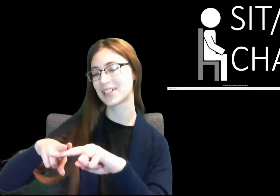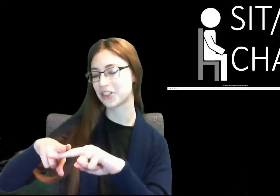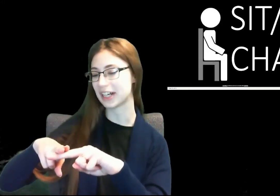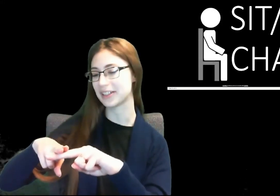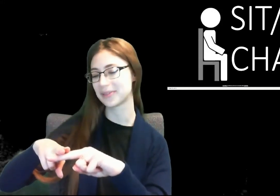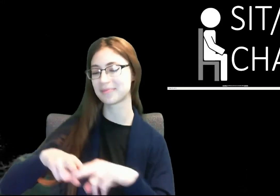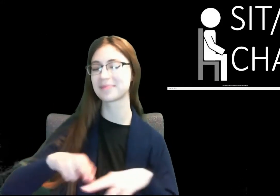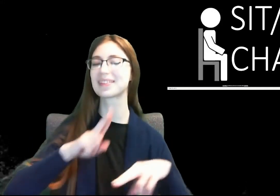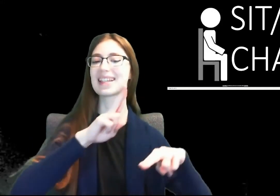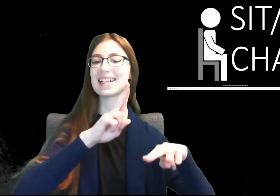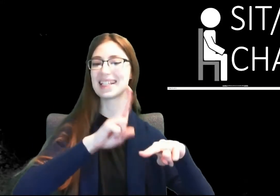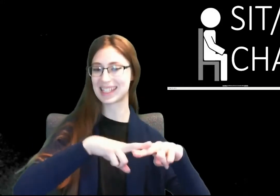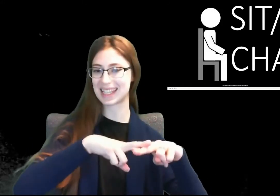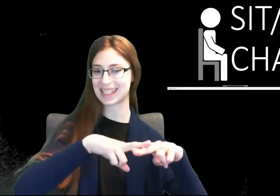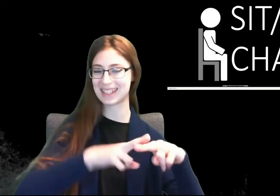Chair. Sit.